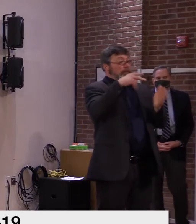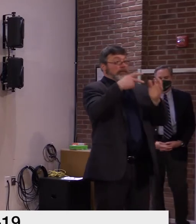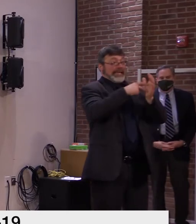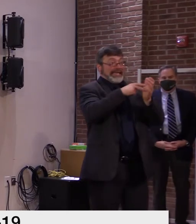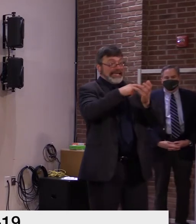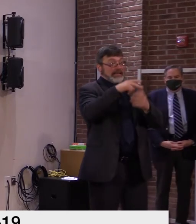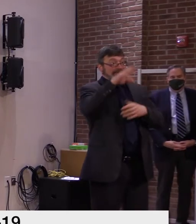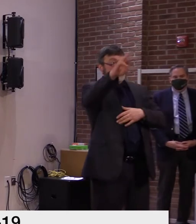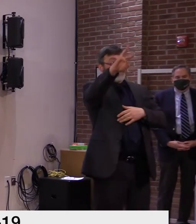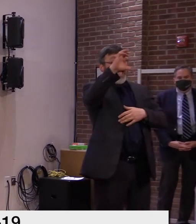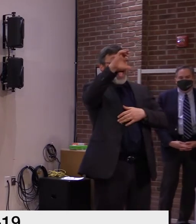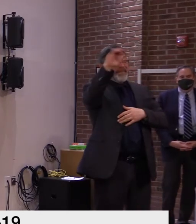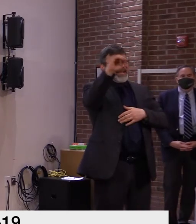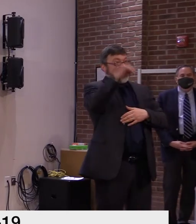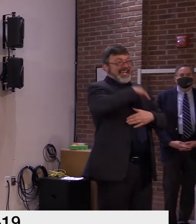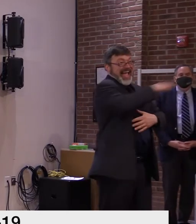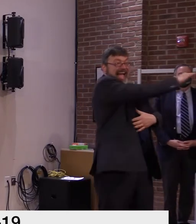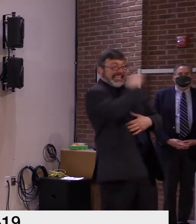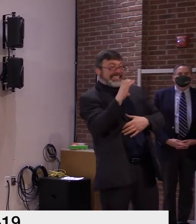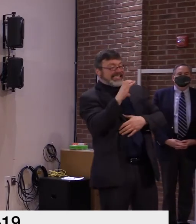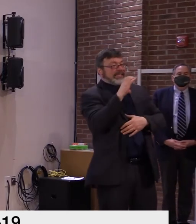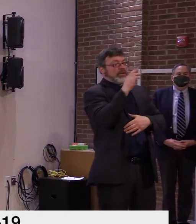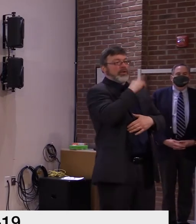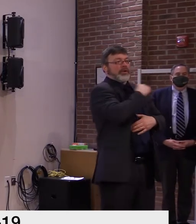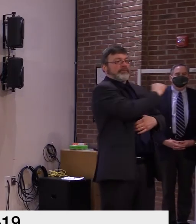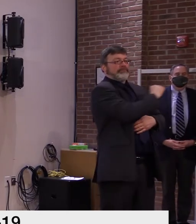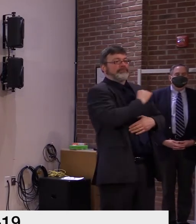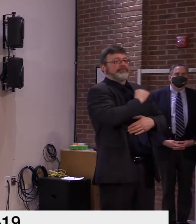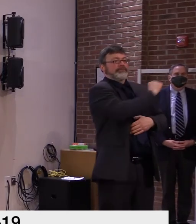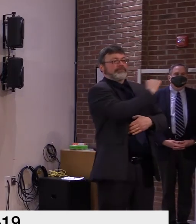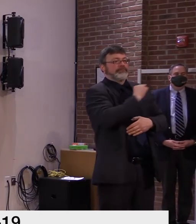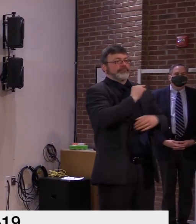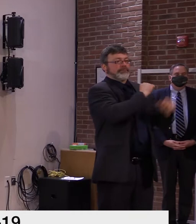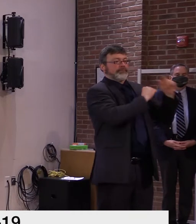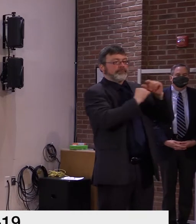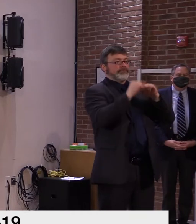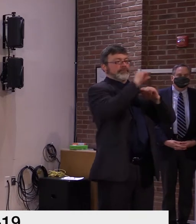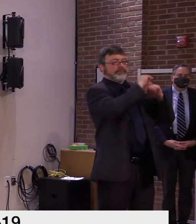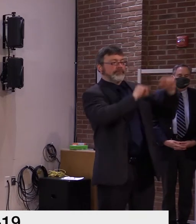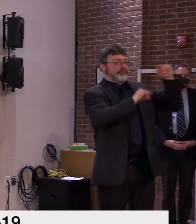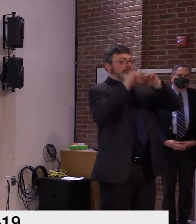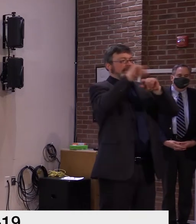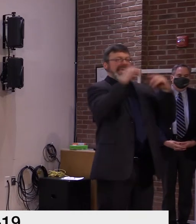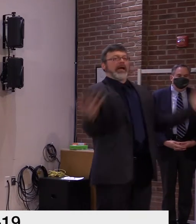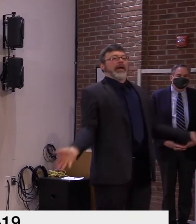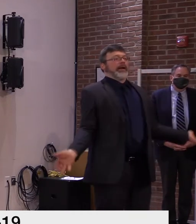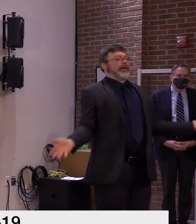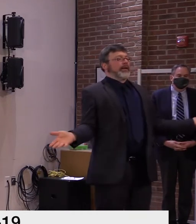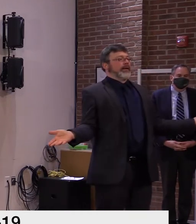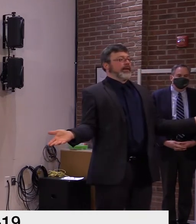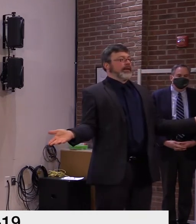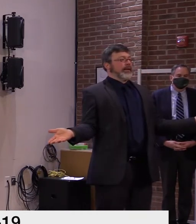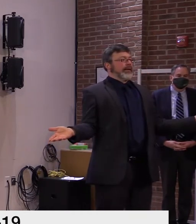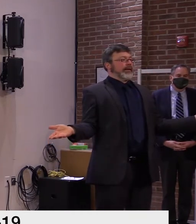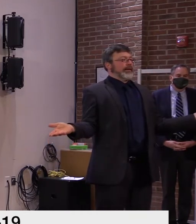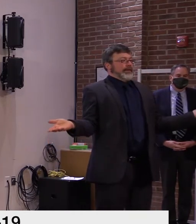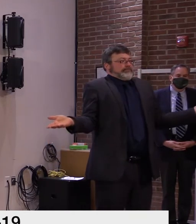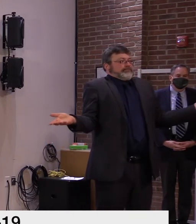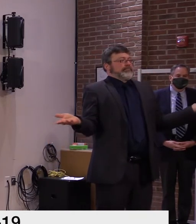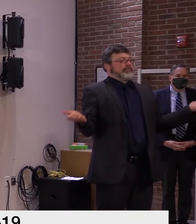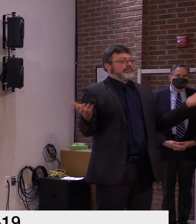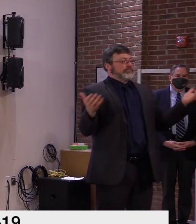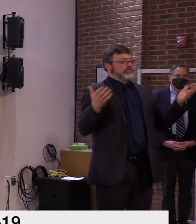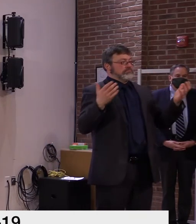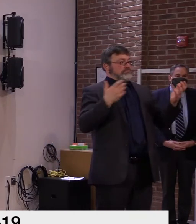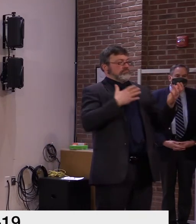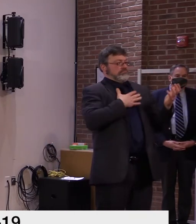rate in Vermont. So that wouldn't be good for Vermont and many states that have done the right thing and trying to keep their economy going and investing in those